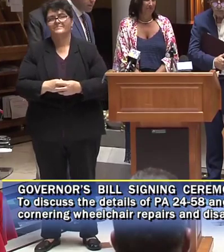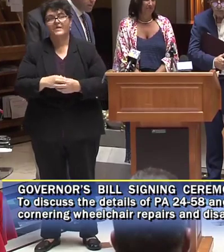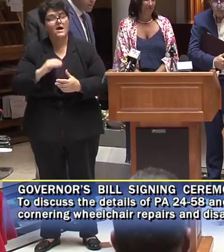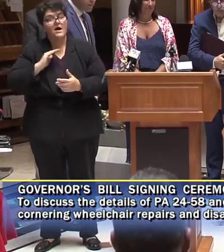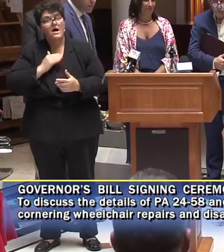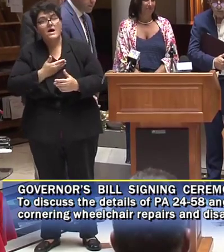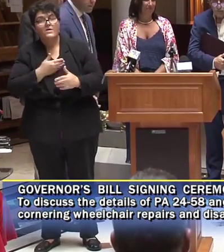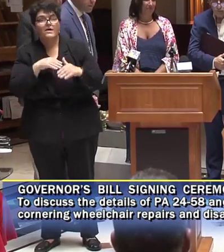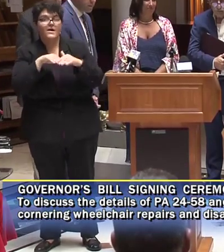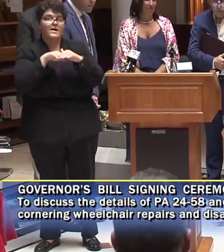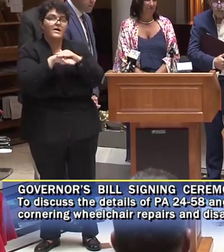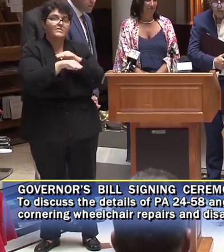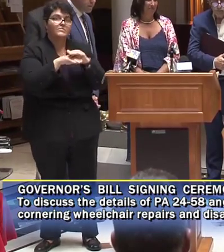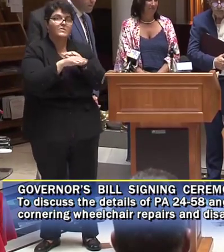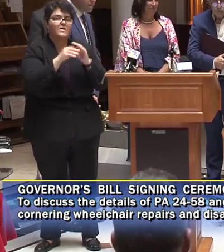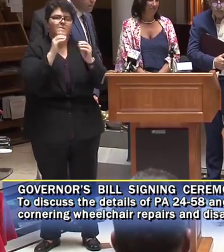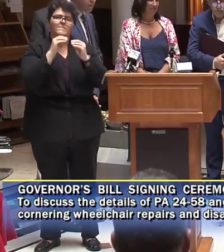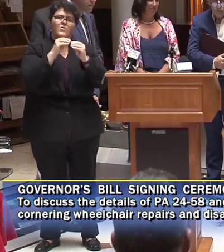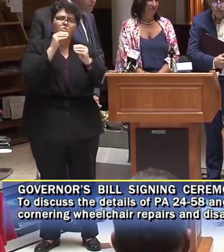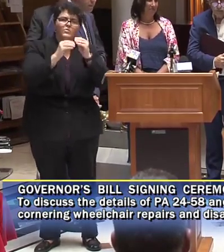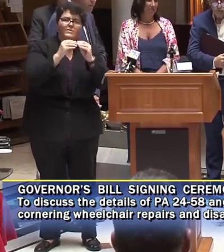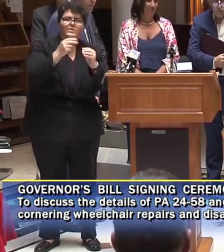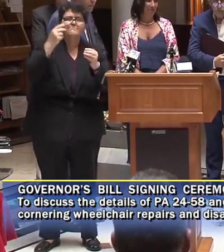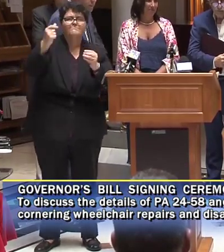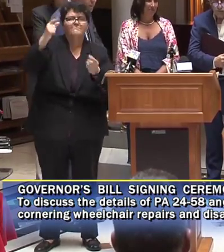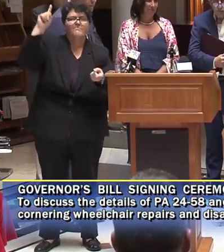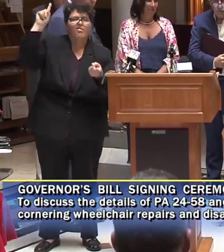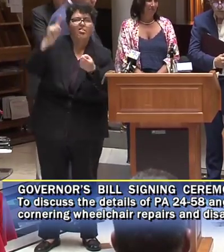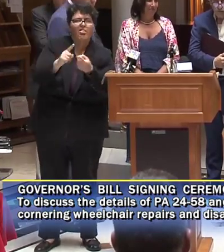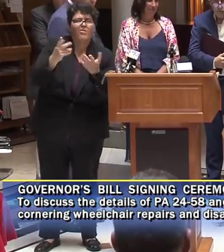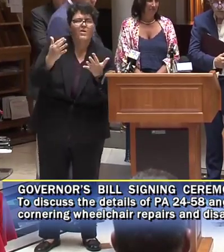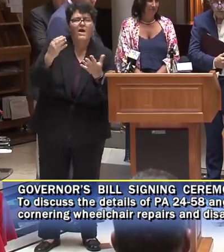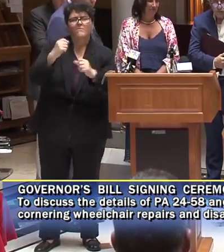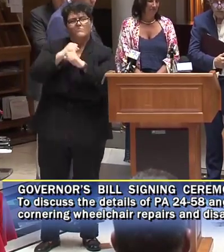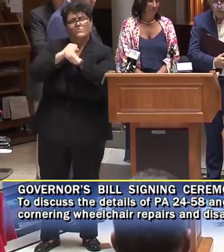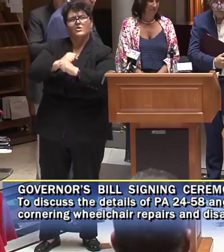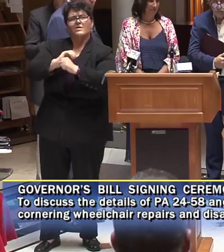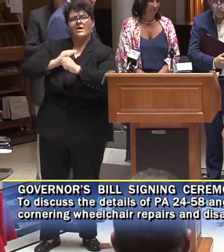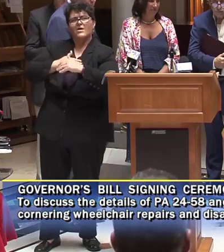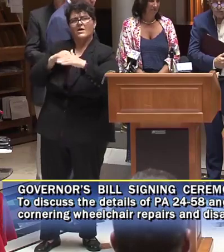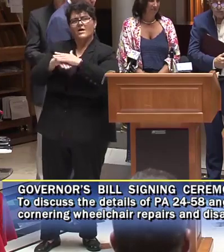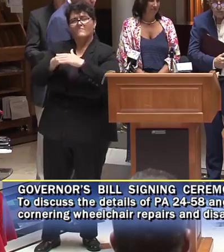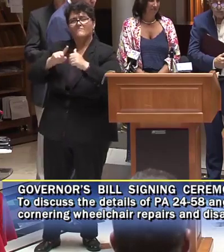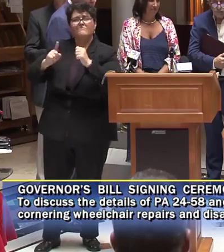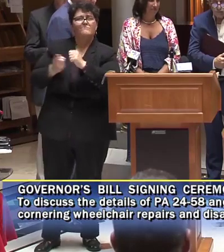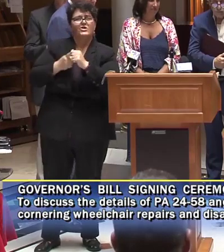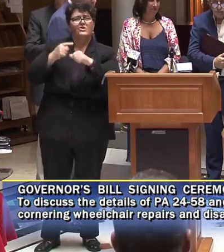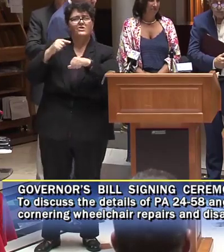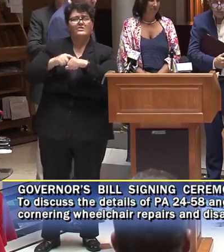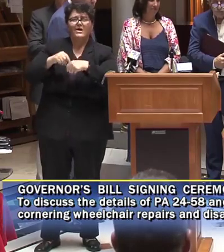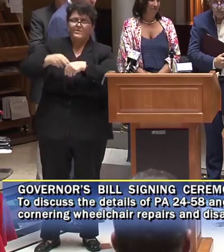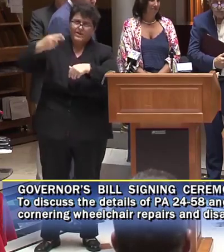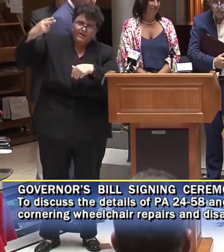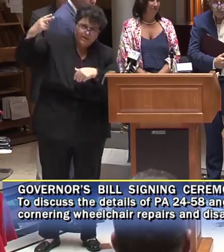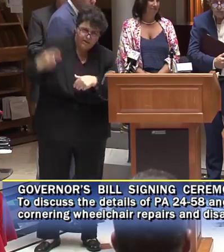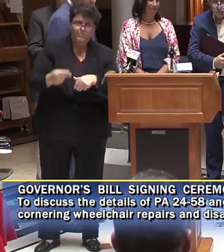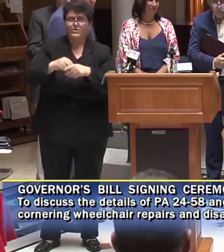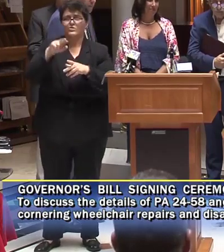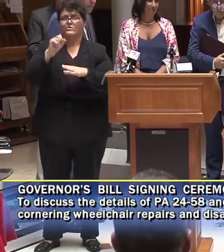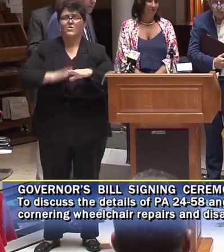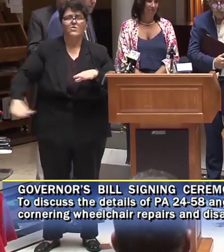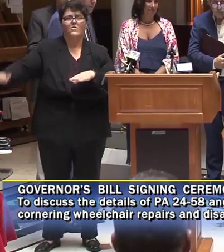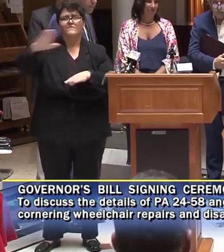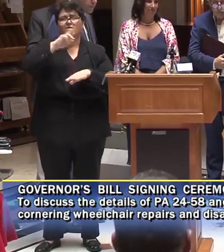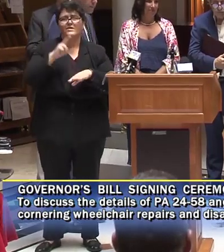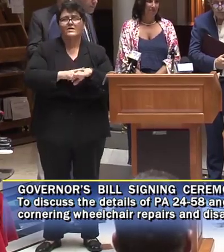timely wheelchair repairs for the first time in the United States. Today, we are here to celebrate that as of July